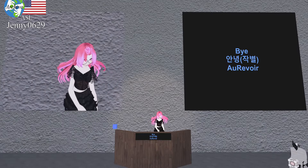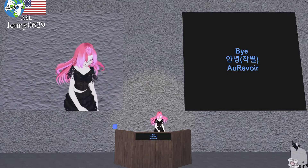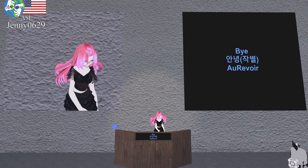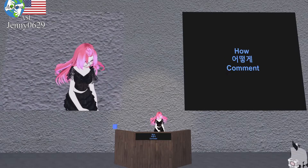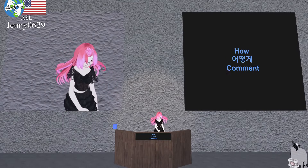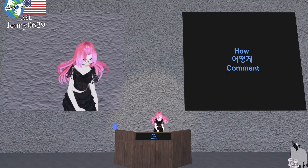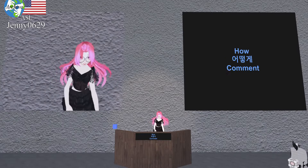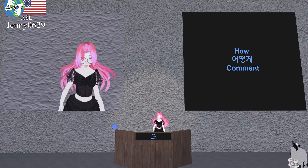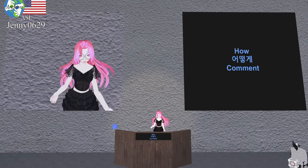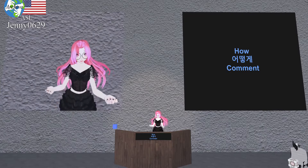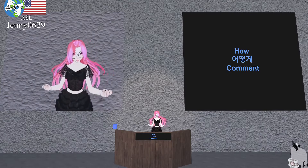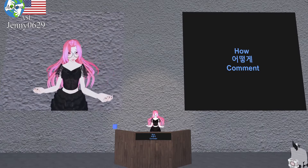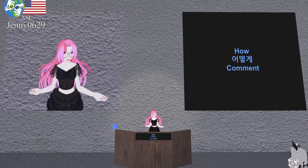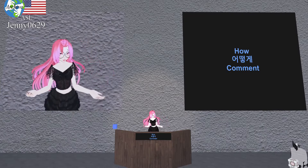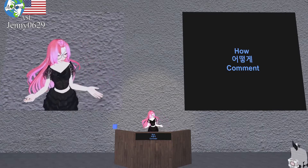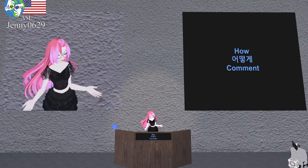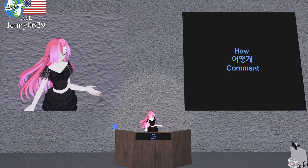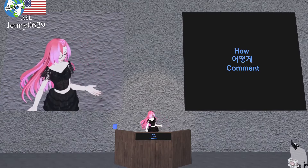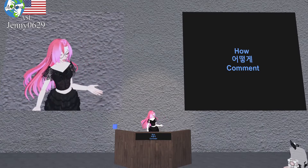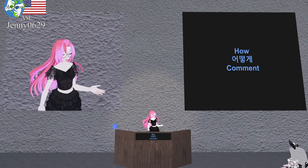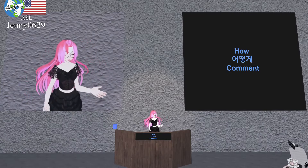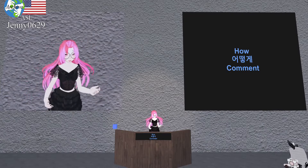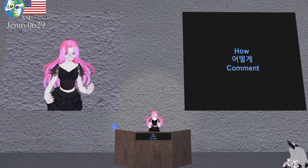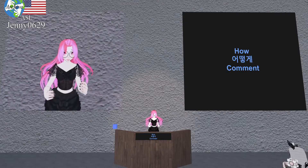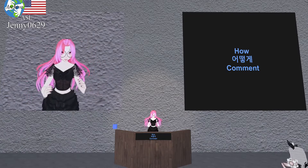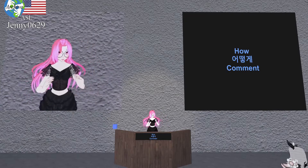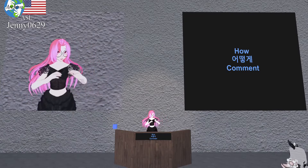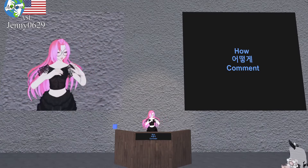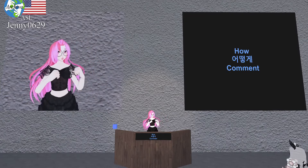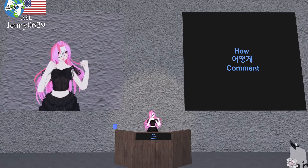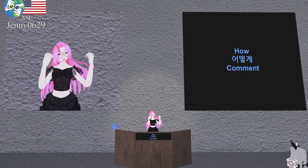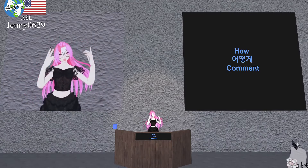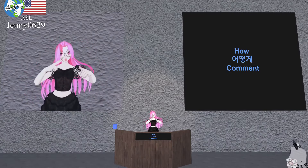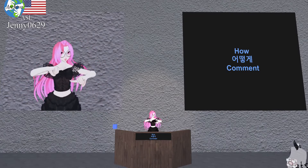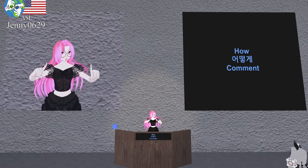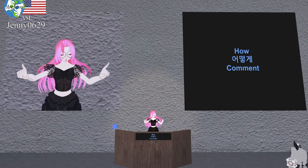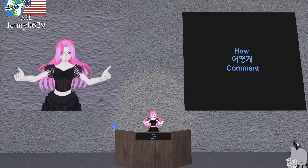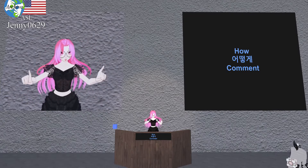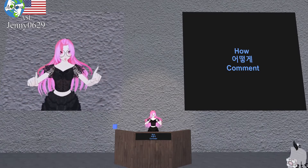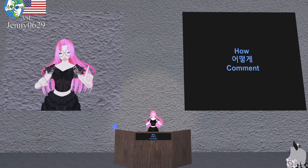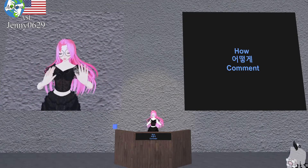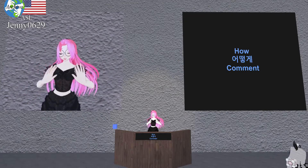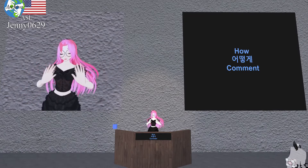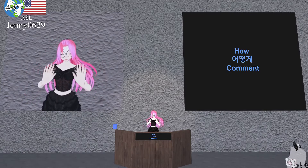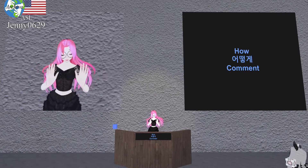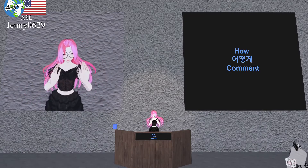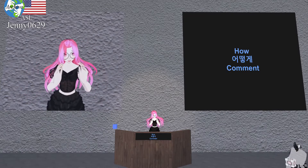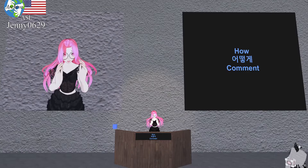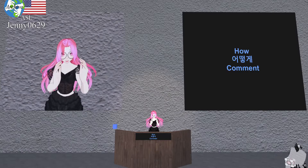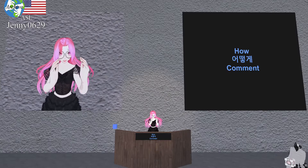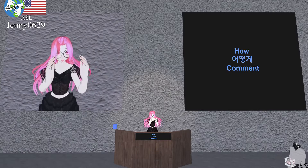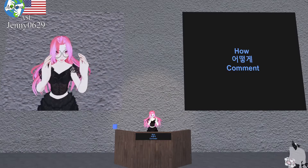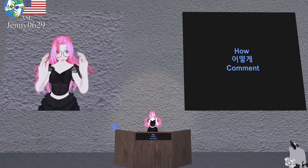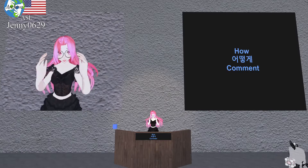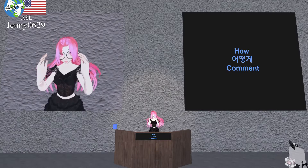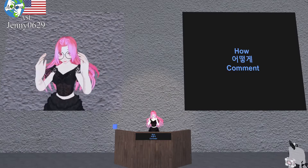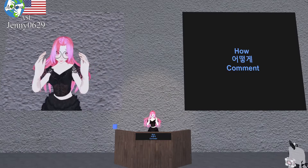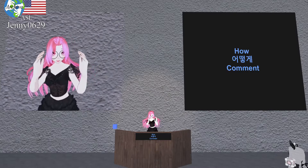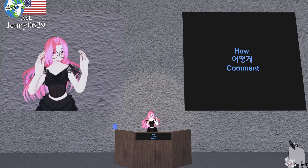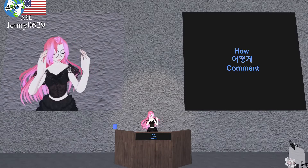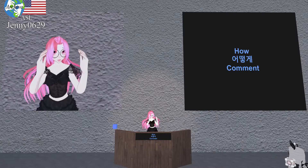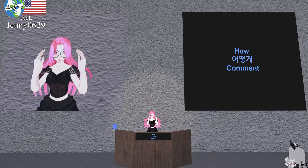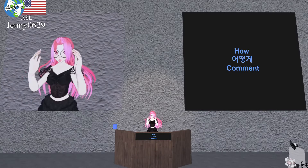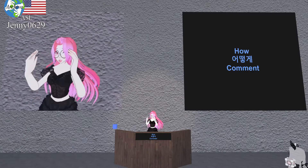Okay, so now we're going to learn how to say how. This is one of the question words. There's a lot of different ways to sign this. The most common you're going to